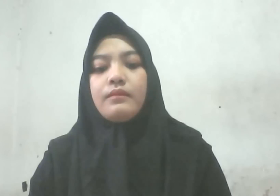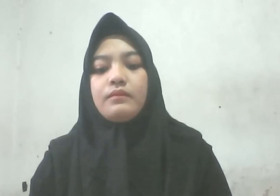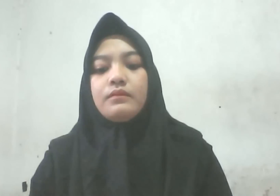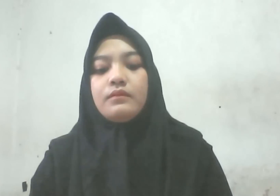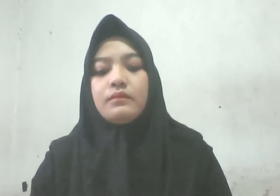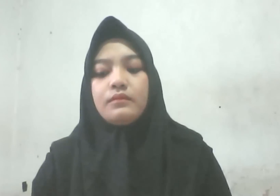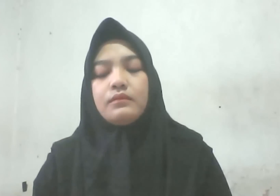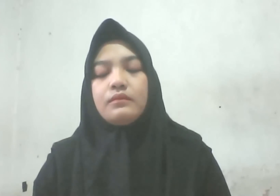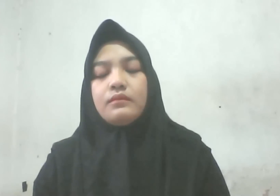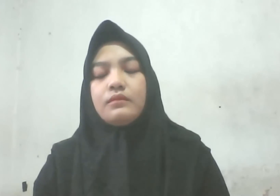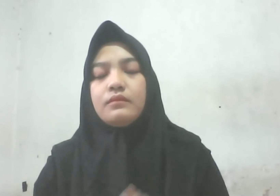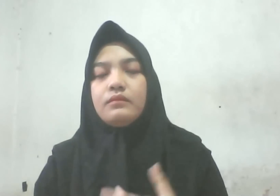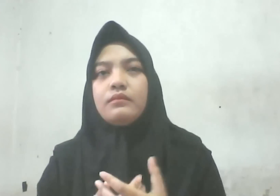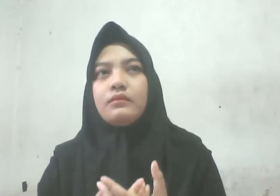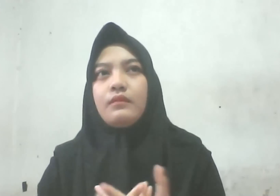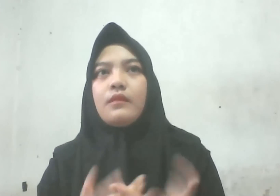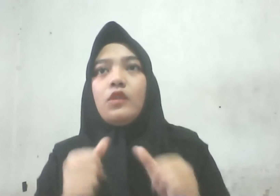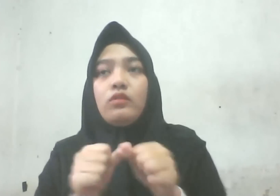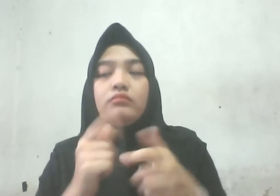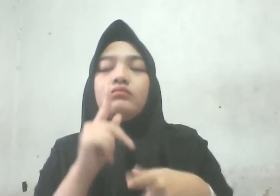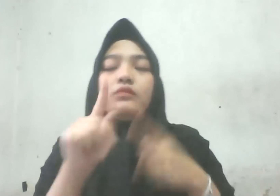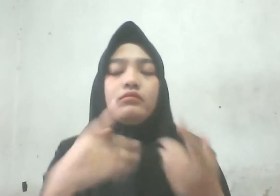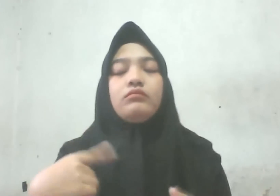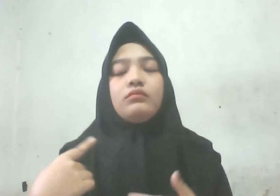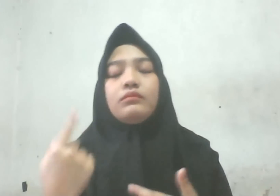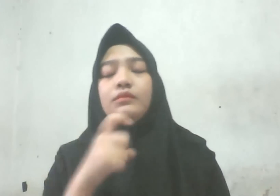So to return to the question, why disability studies?